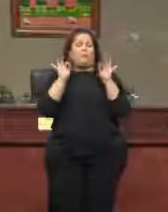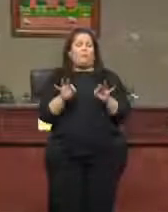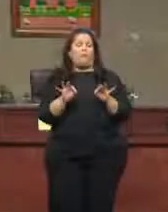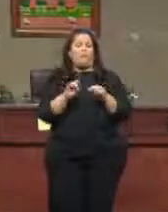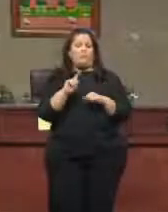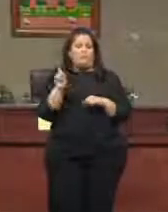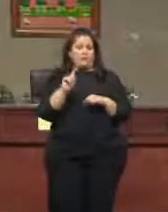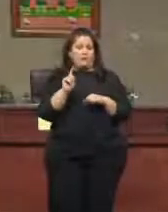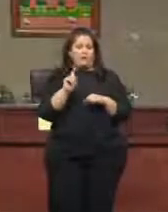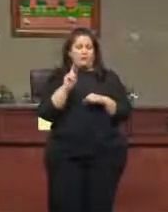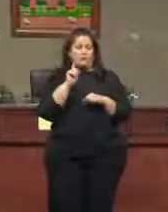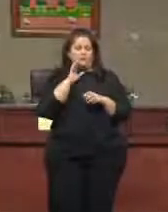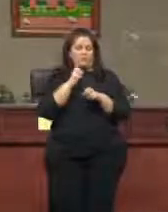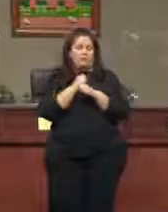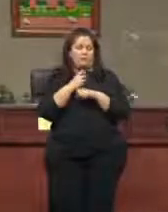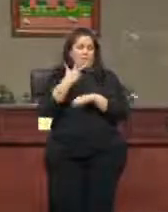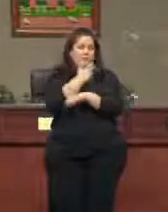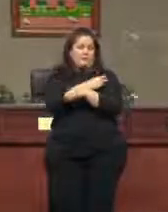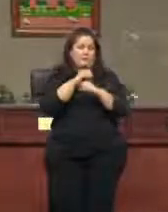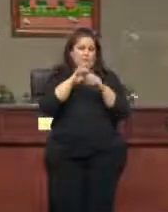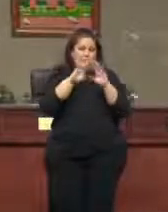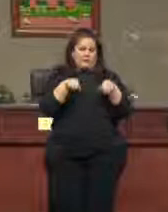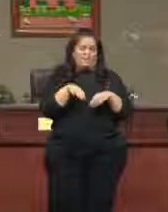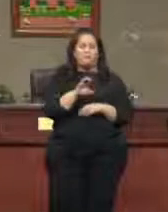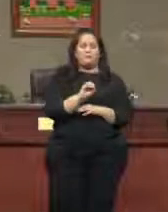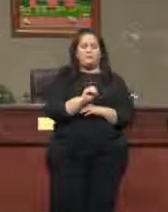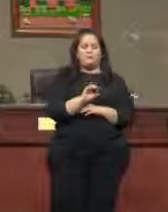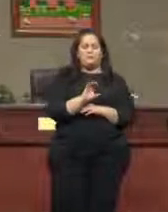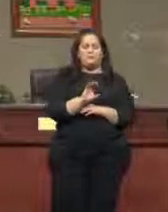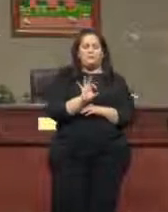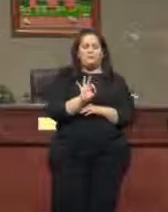receive vaccine in your home at